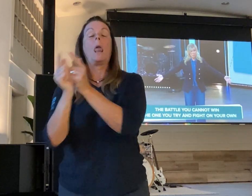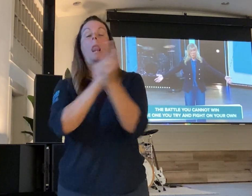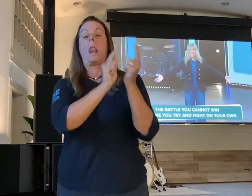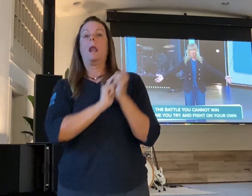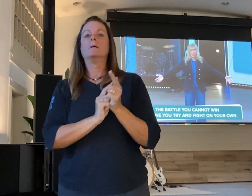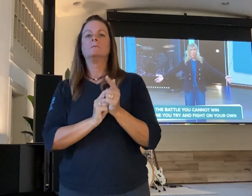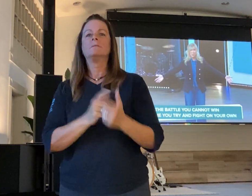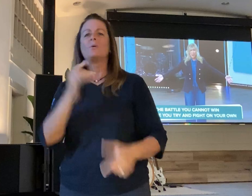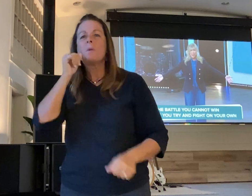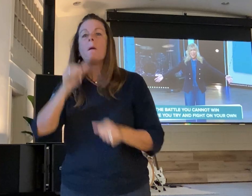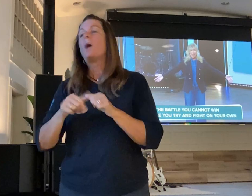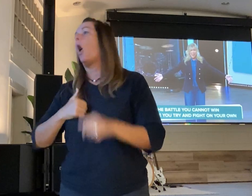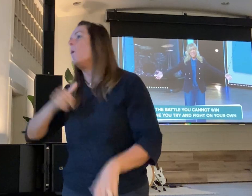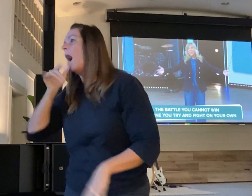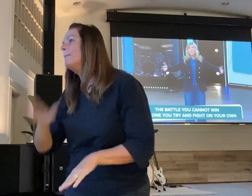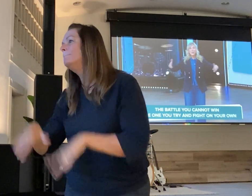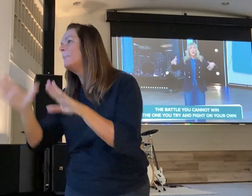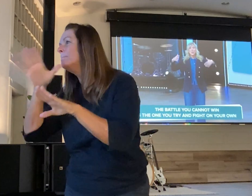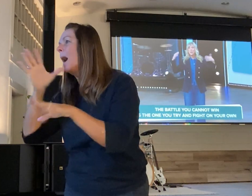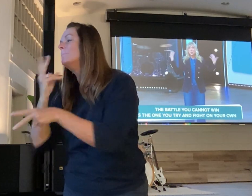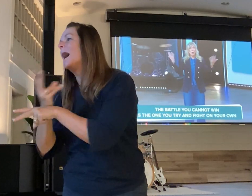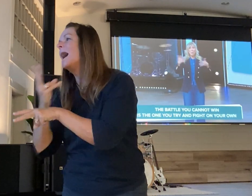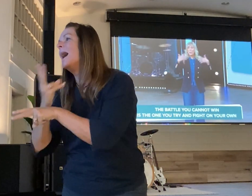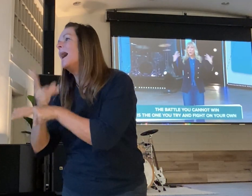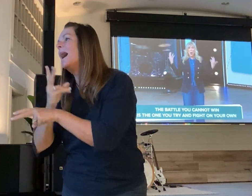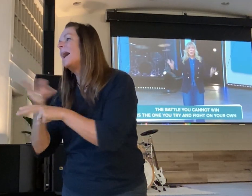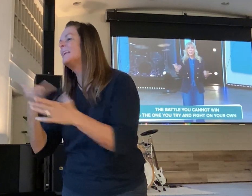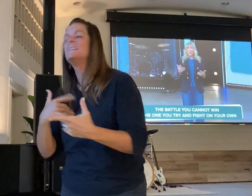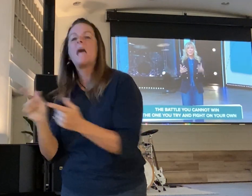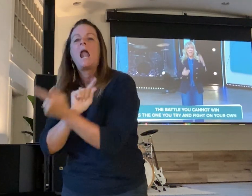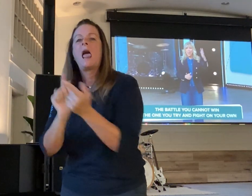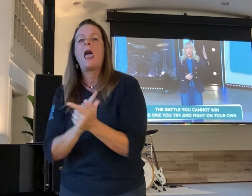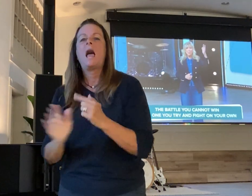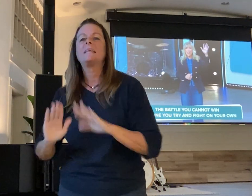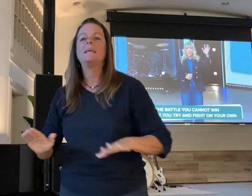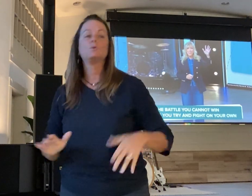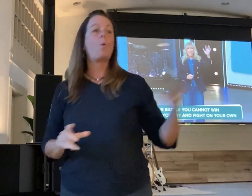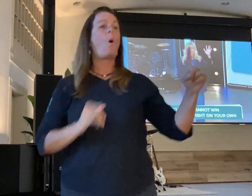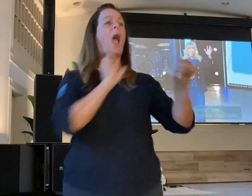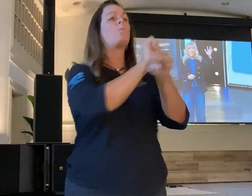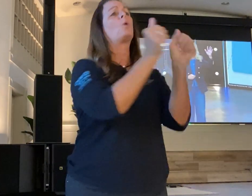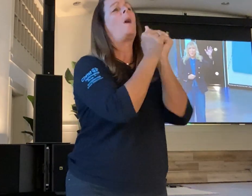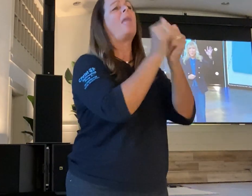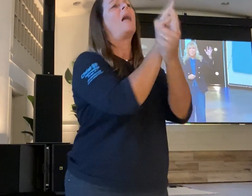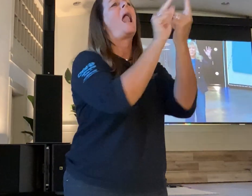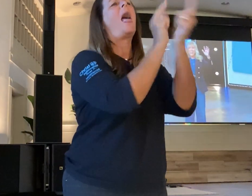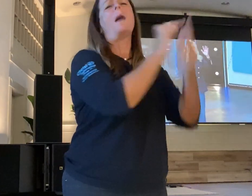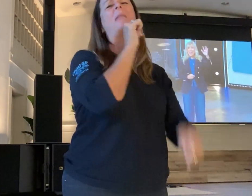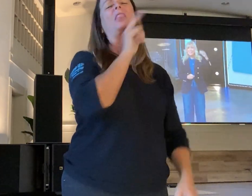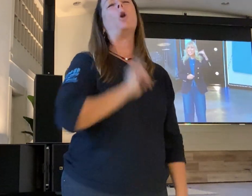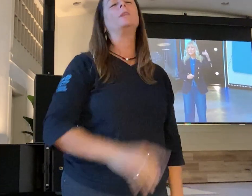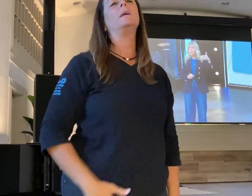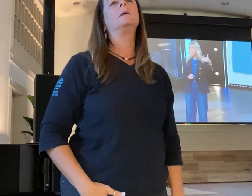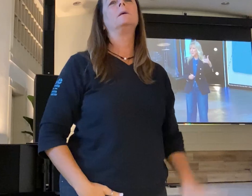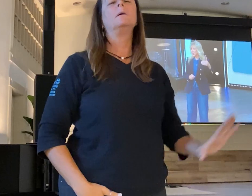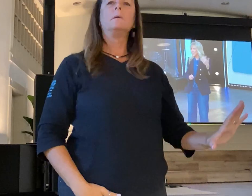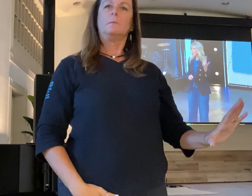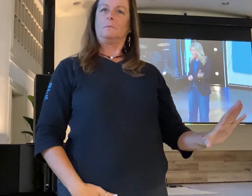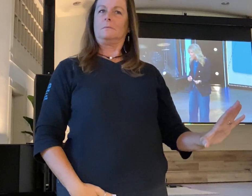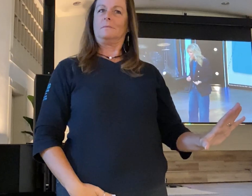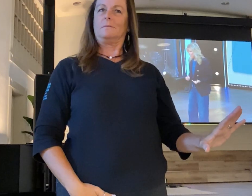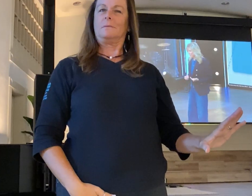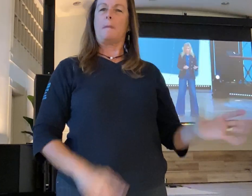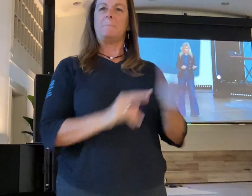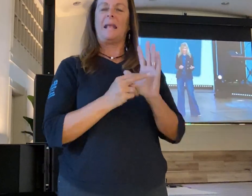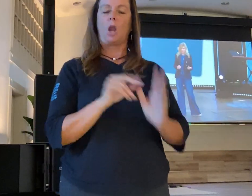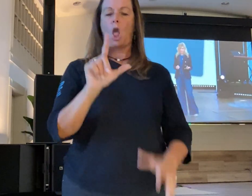I can't even go to the bathroom by myself, right? And you're around people all day long saying, I'm not lonely. But I did some